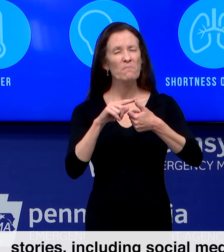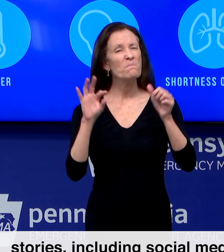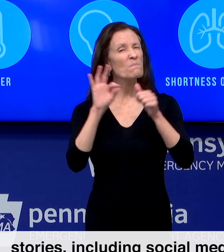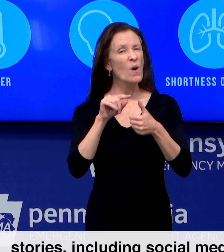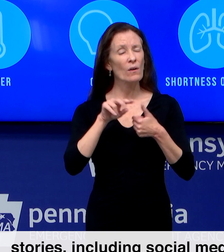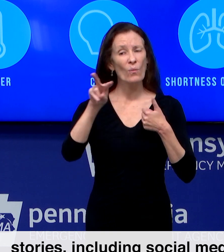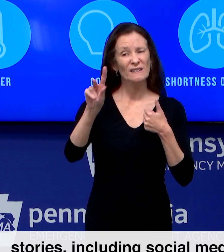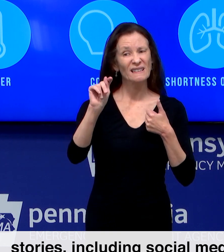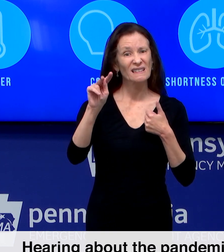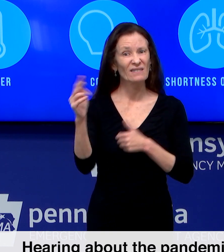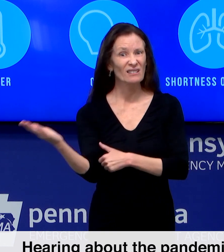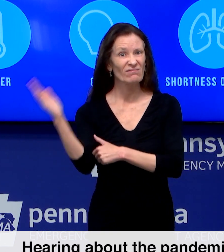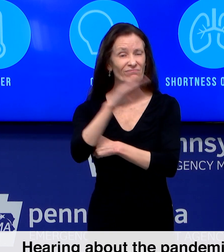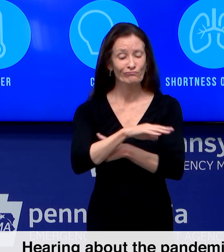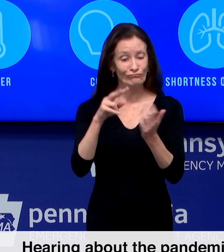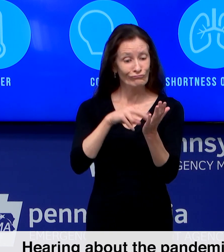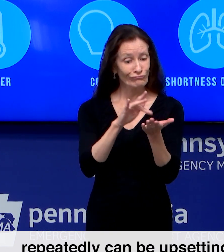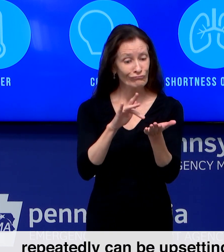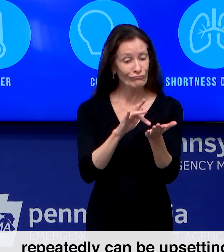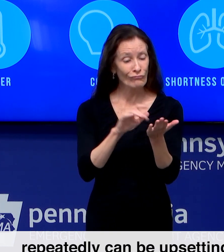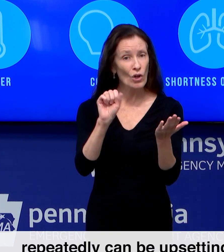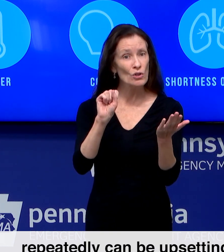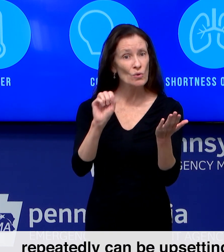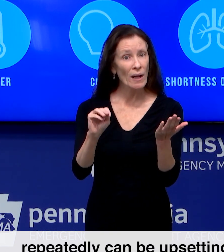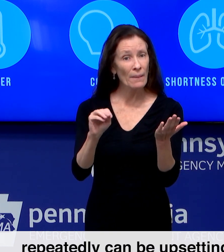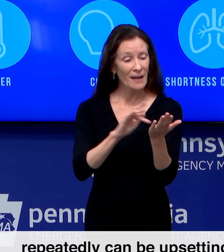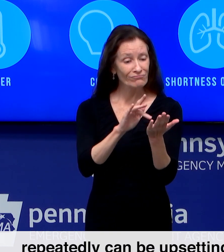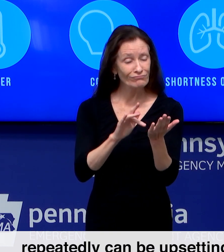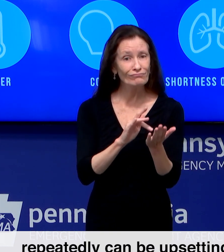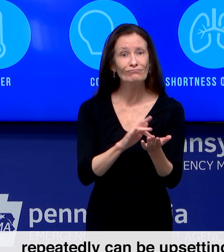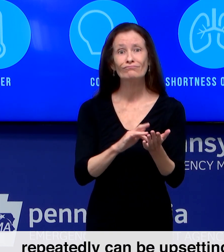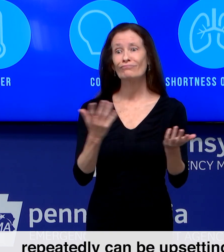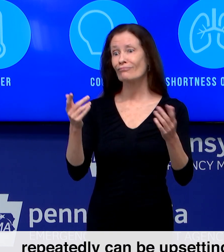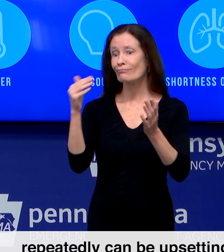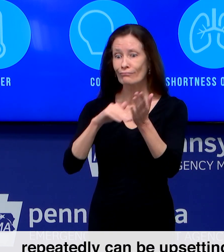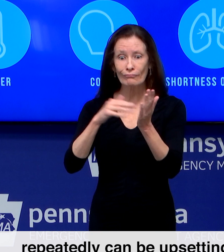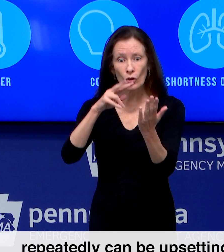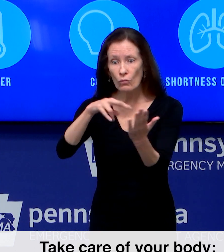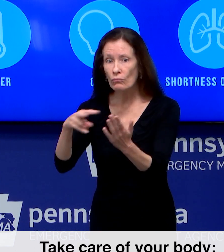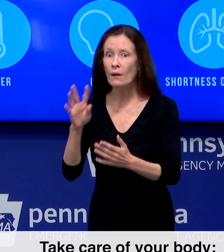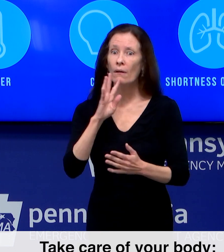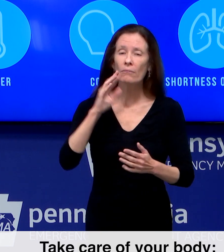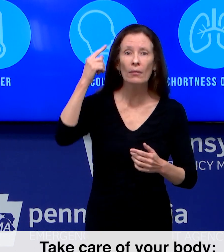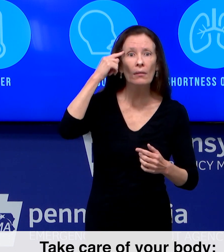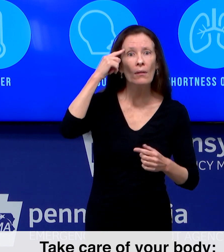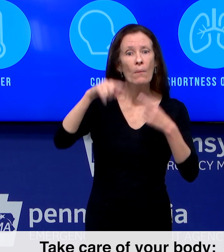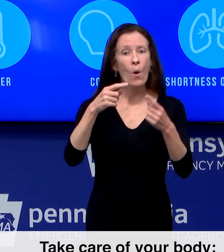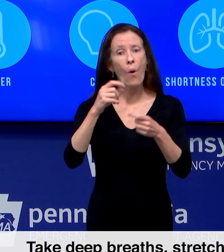media. Hearing about the pandemic repeatedly can be upsetting. Take care of your body. Take